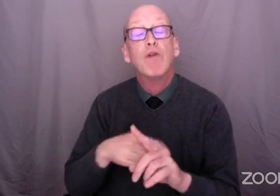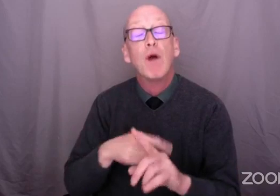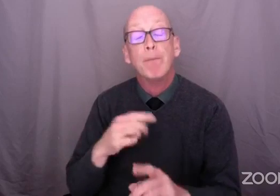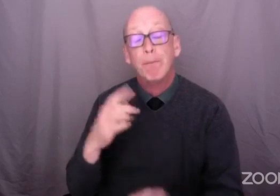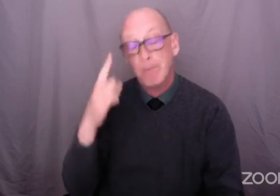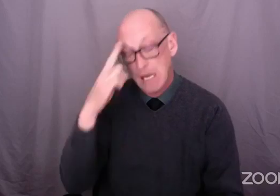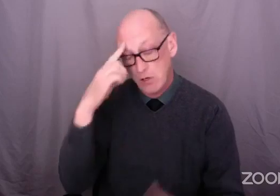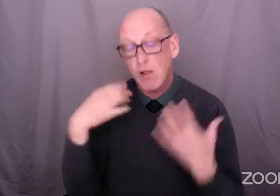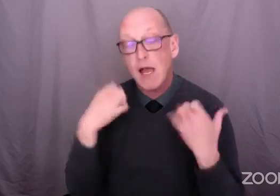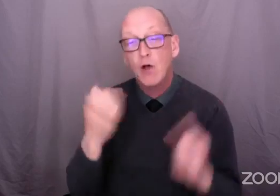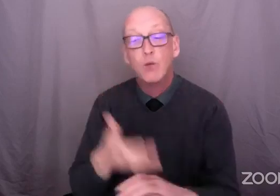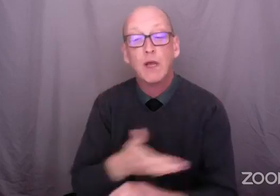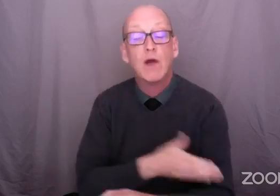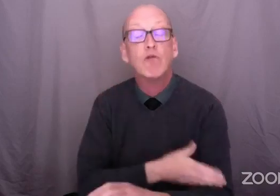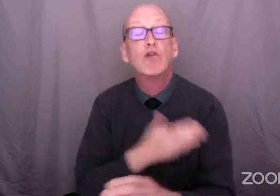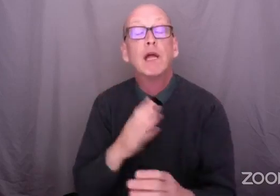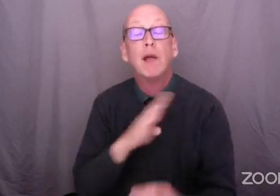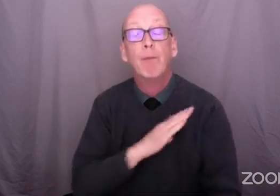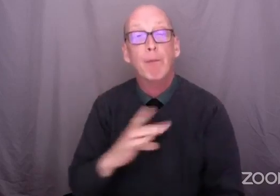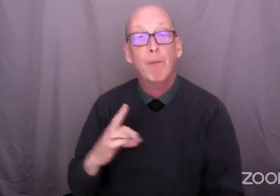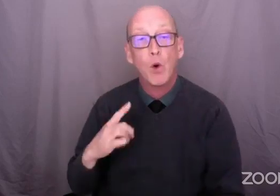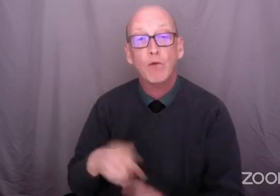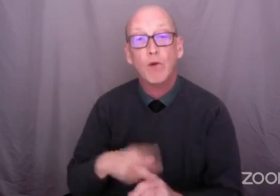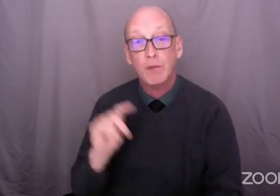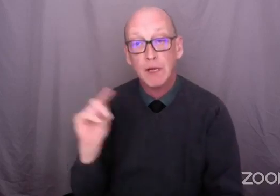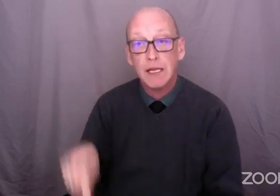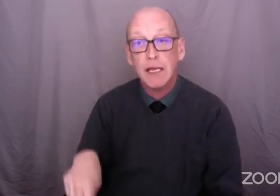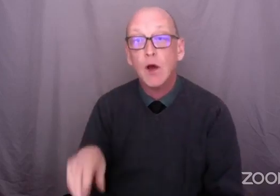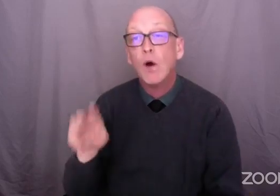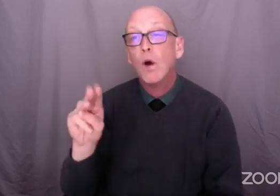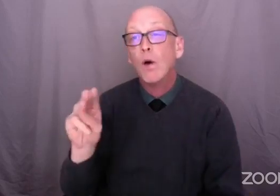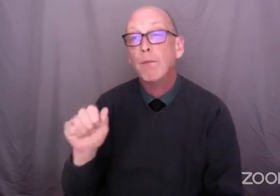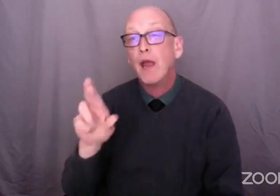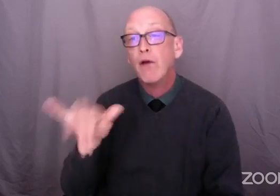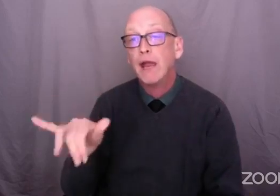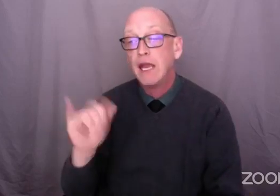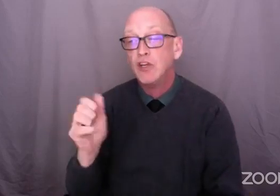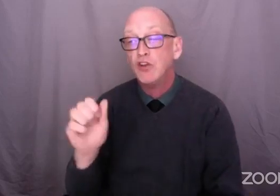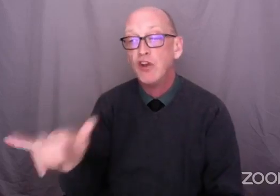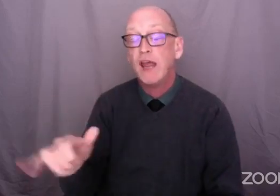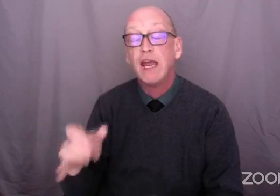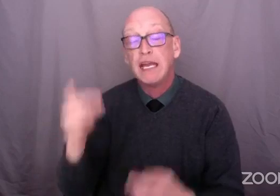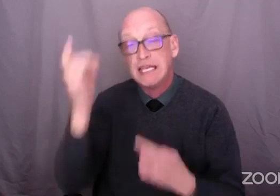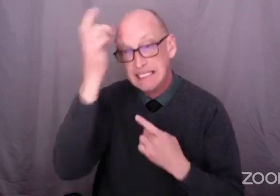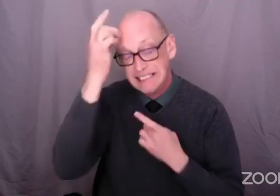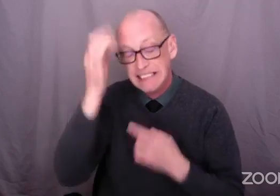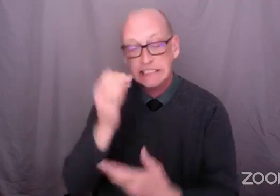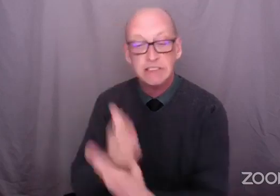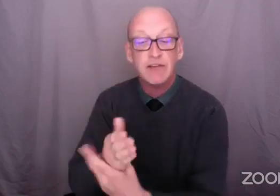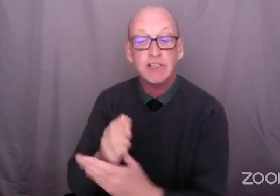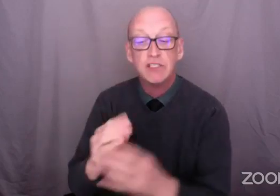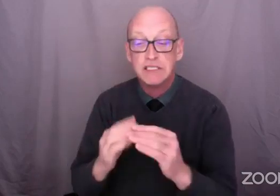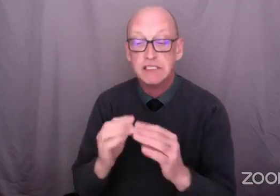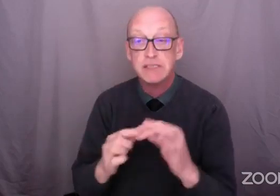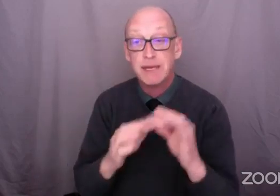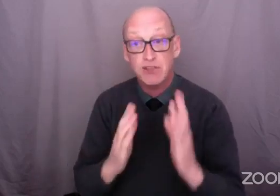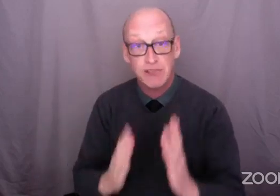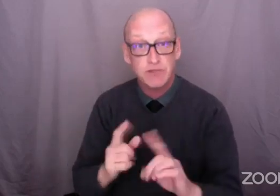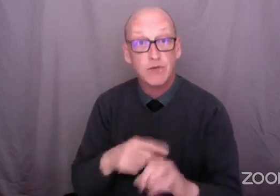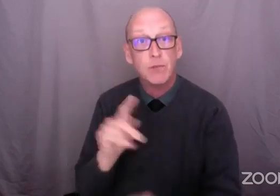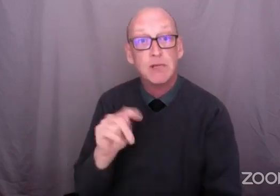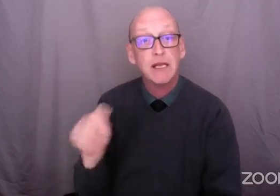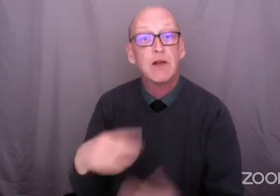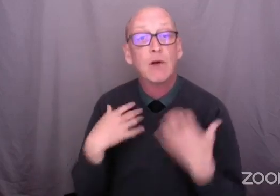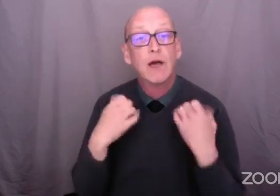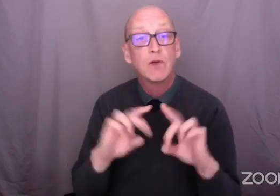County, Mary Jay, who is a Disease Intervention Specialist from the Toledo-Lucas County Health Department, Sydney Renner,